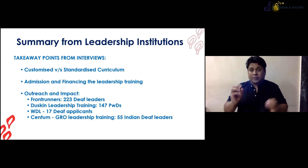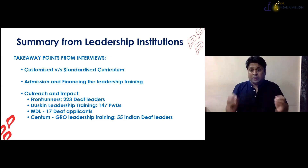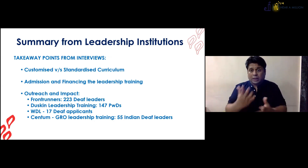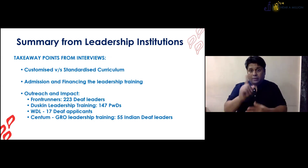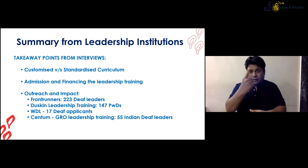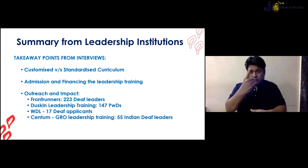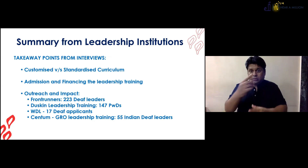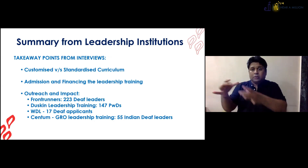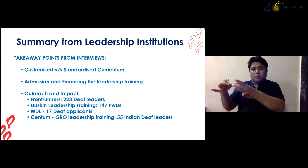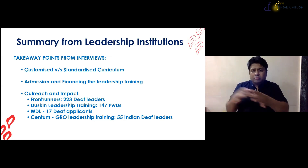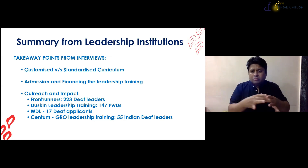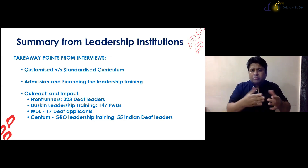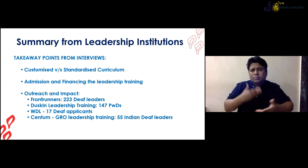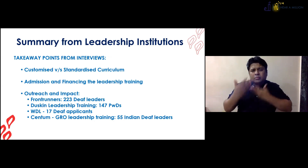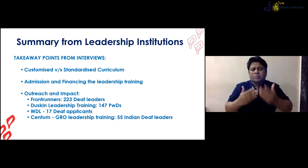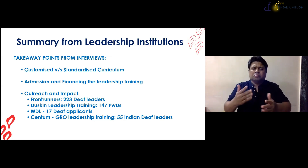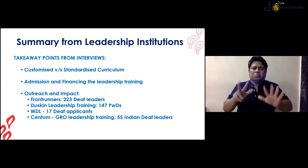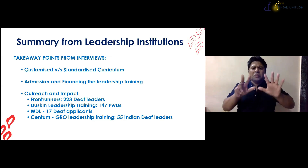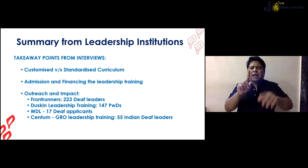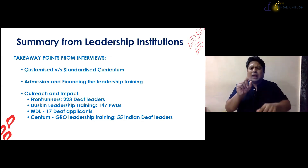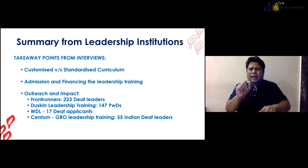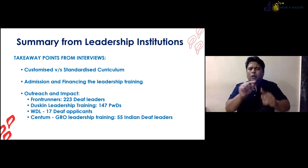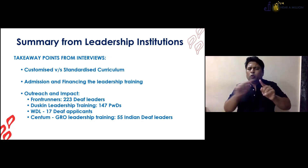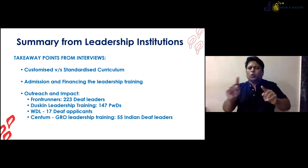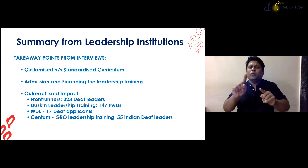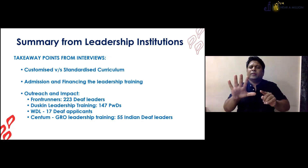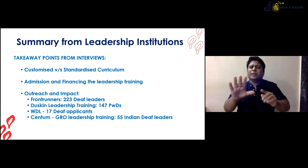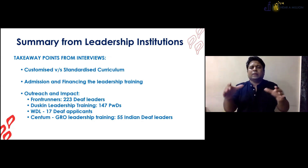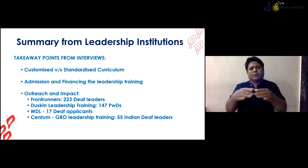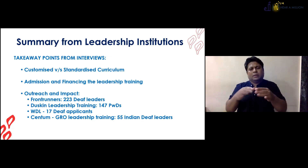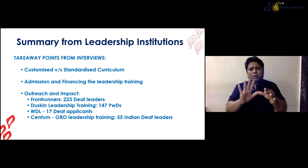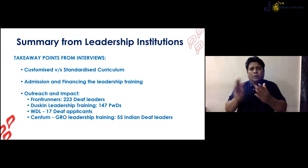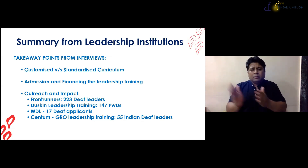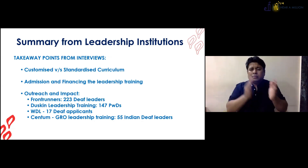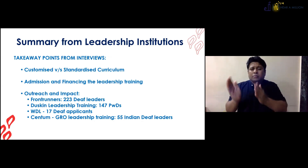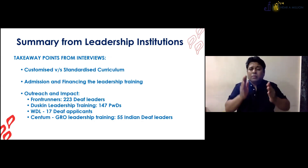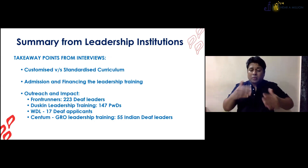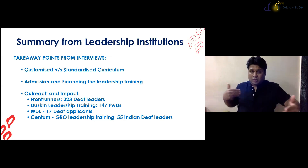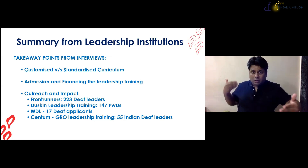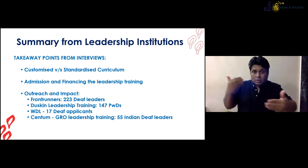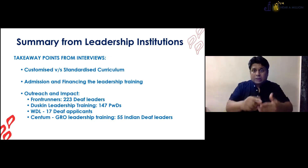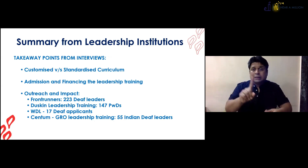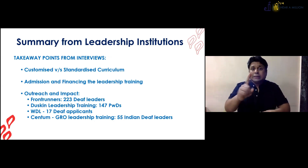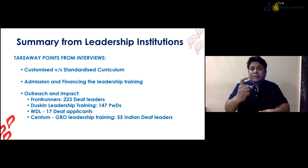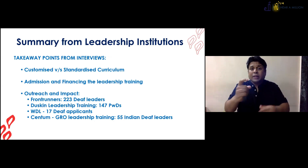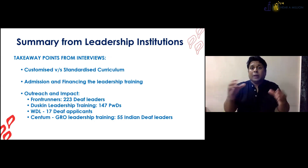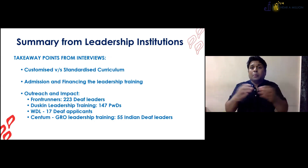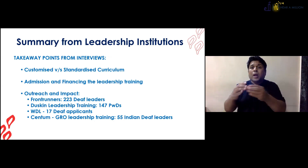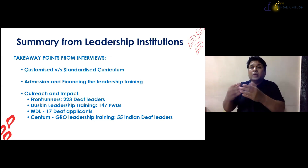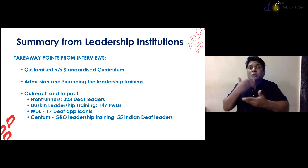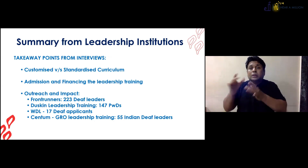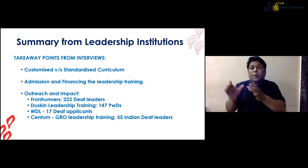in 2005. They've trained 223 people, and they've trained like 10 to 15 batches were